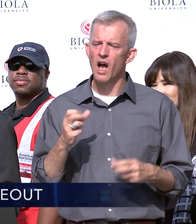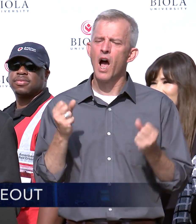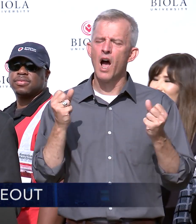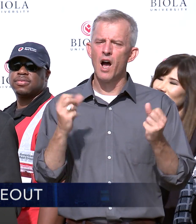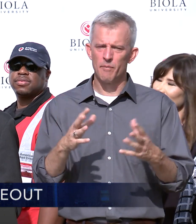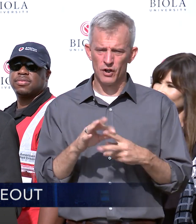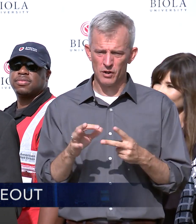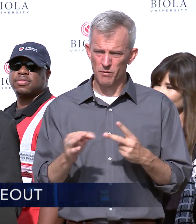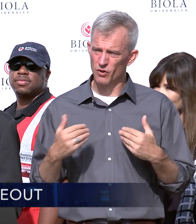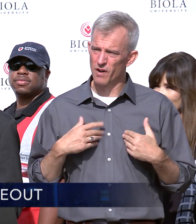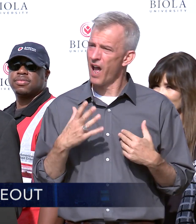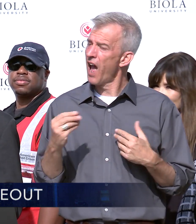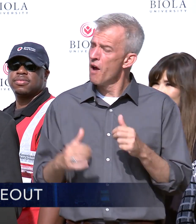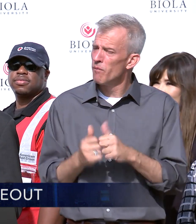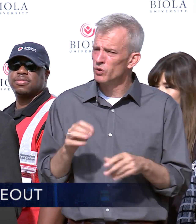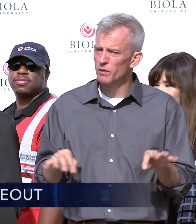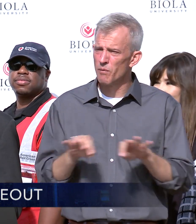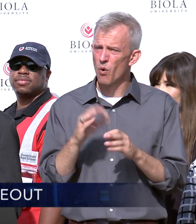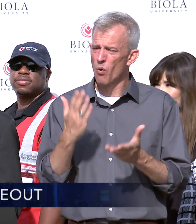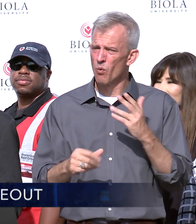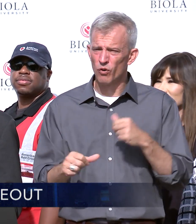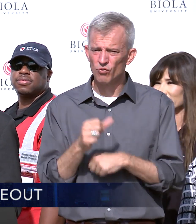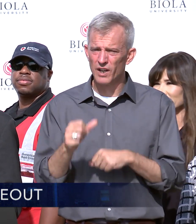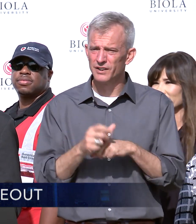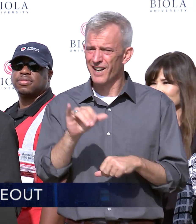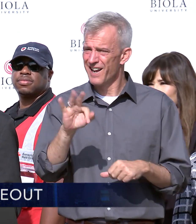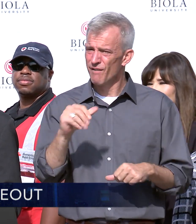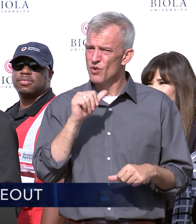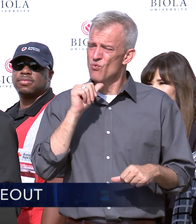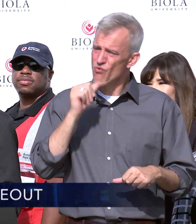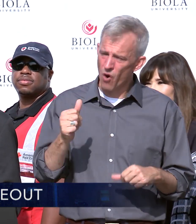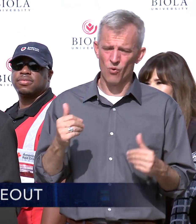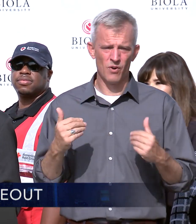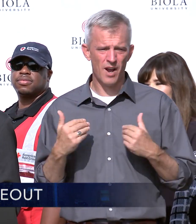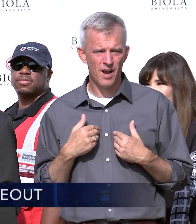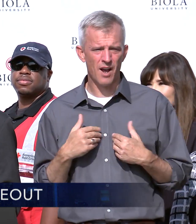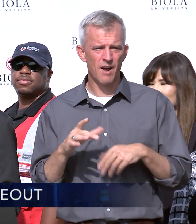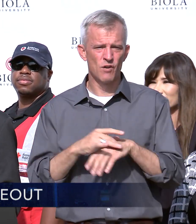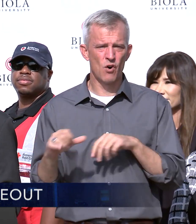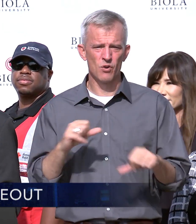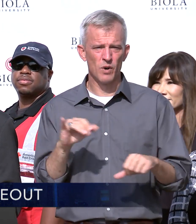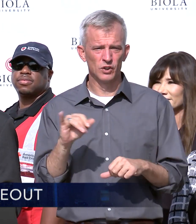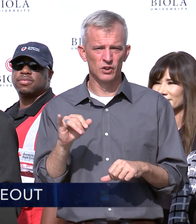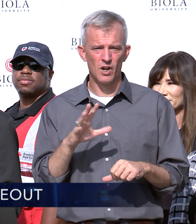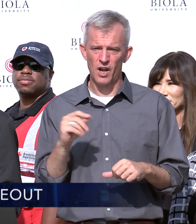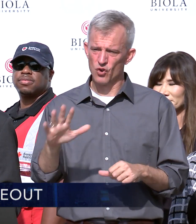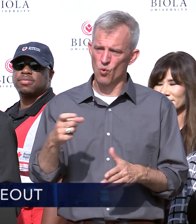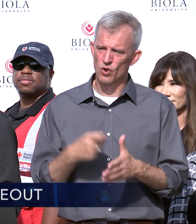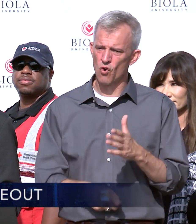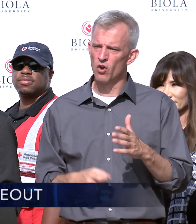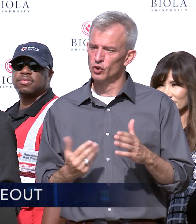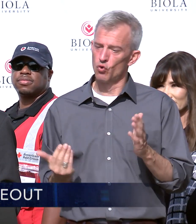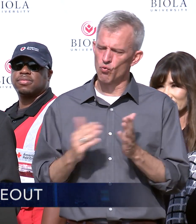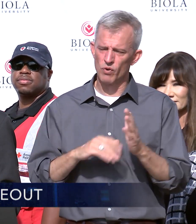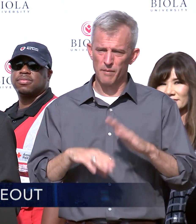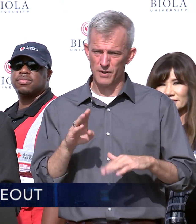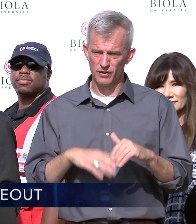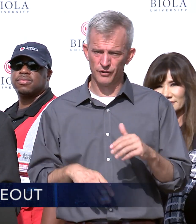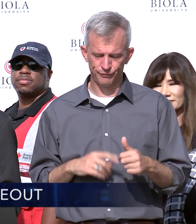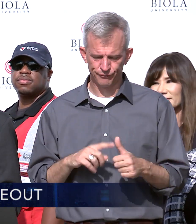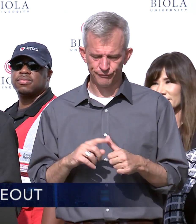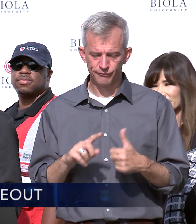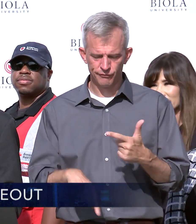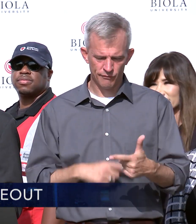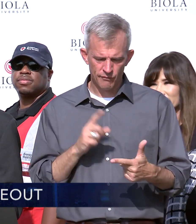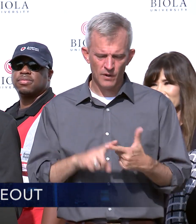what might be at risk if you're without earthquake insurance and your cost to rebuild. Secondly, if you live in an